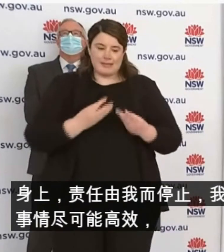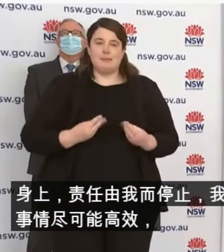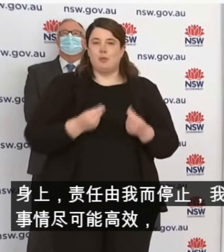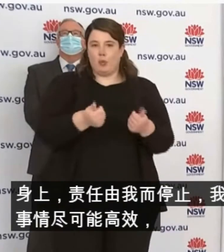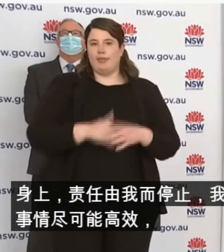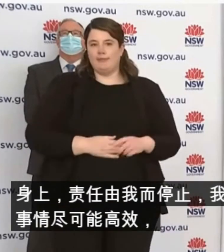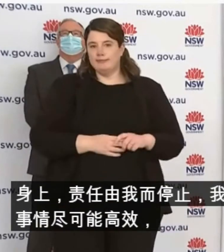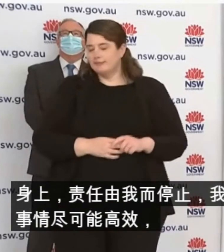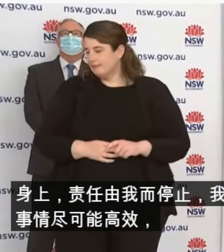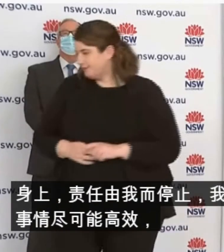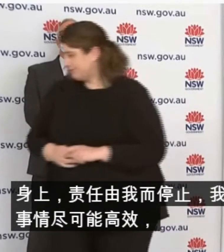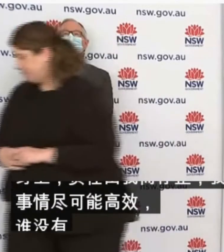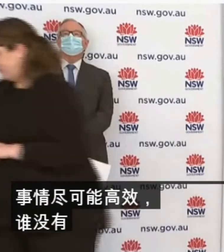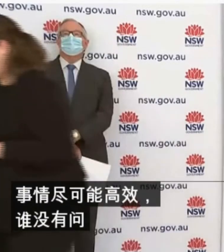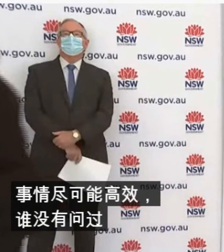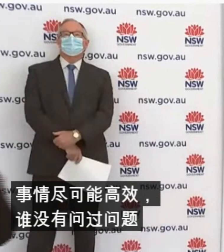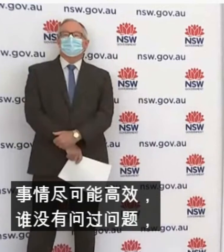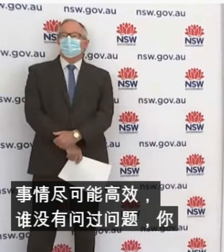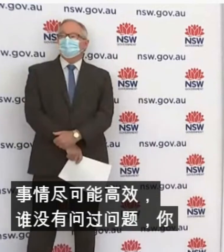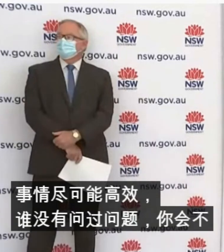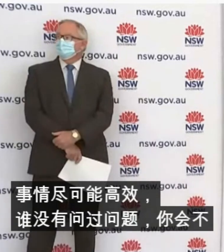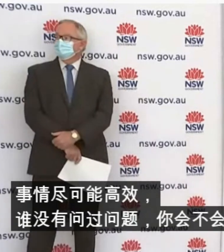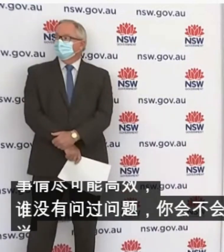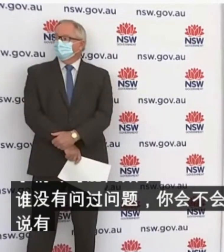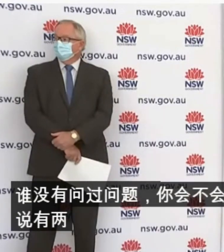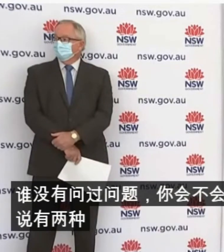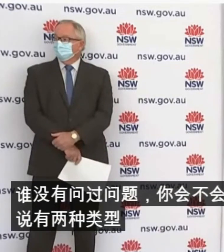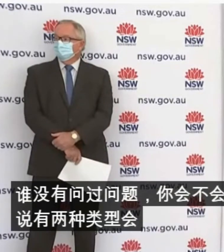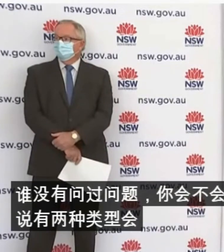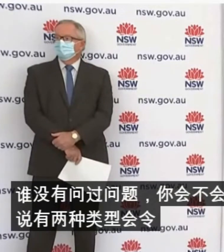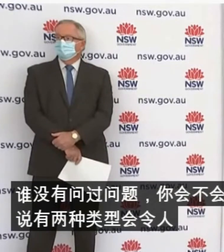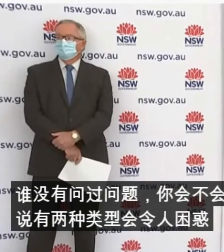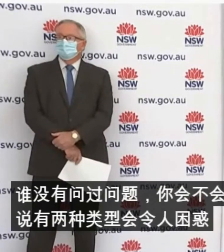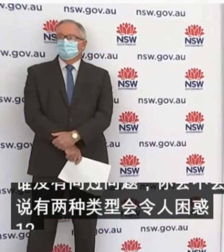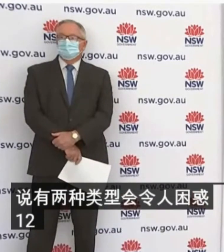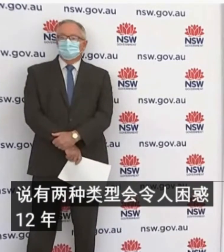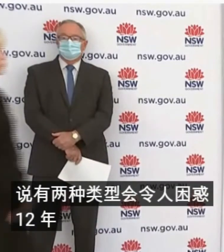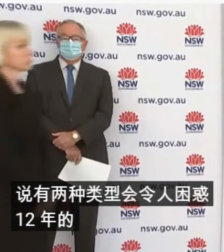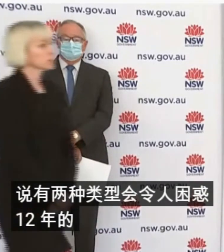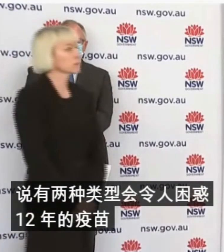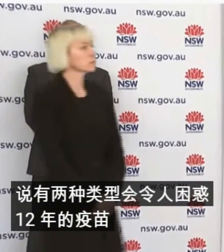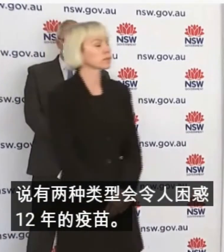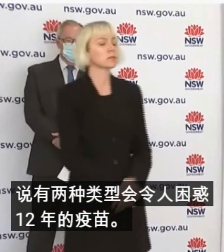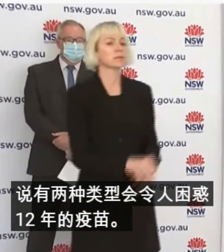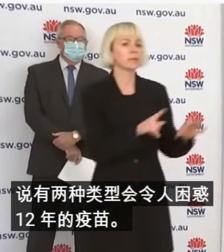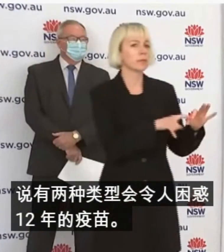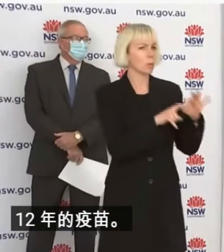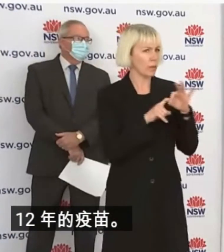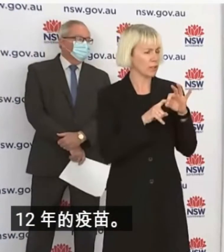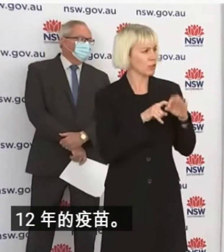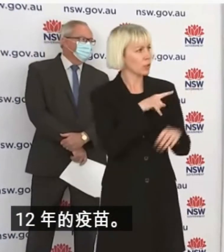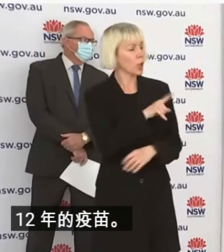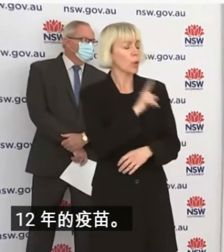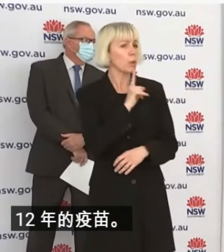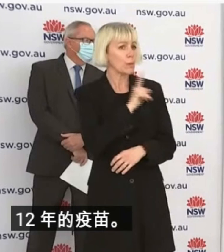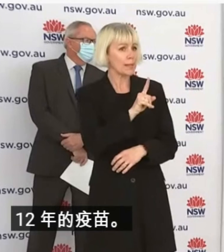possible. Who hasn't asked a question? You say it would have been confusing to have two types of vaccines for Year 12s. Isn't it